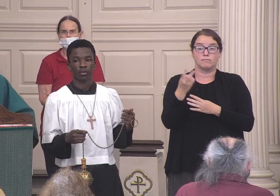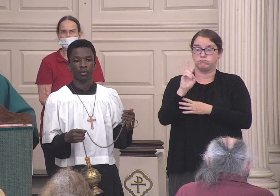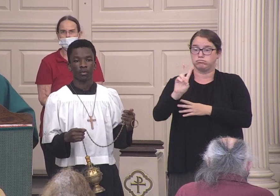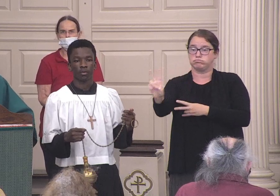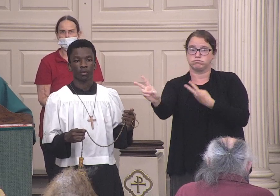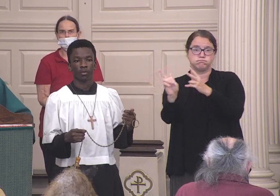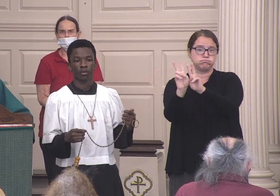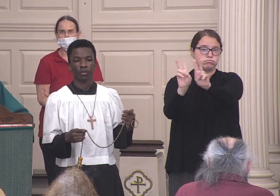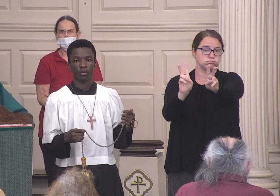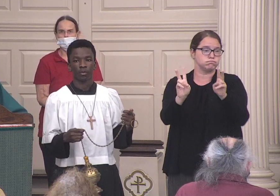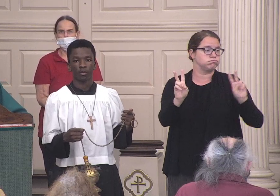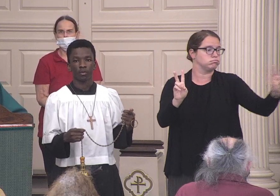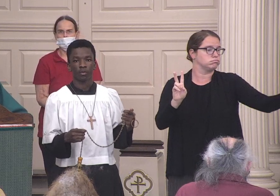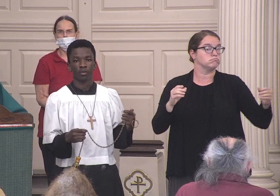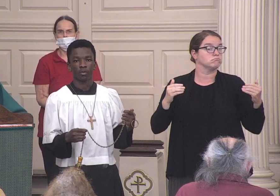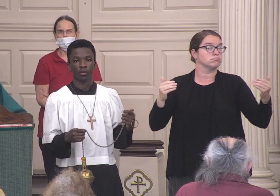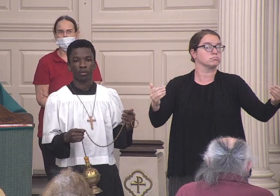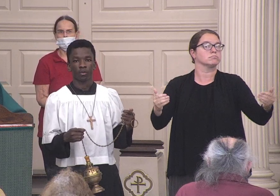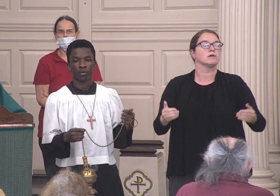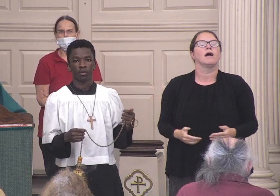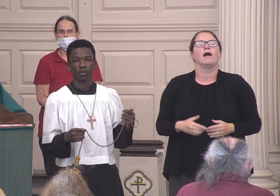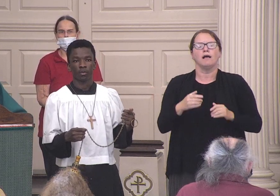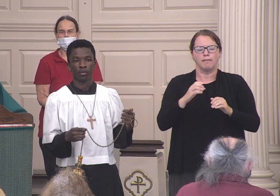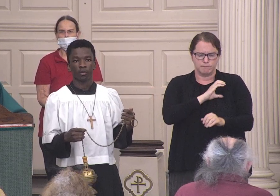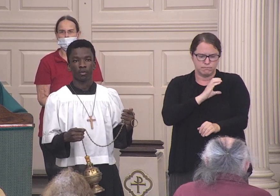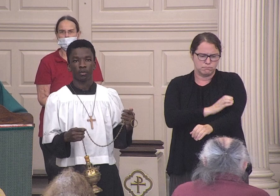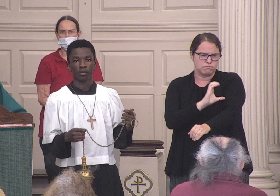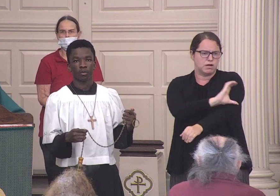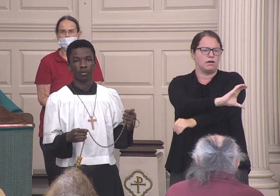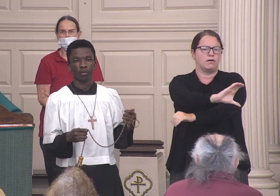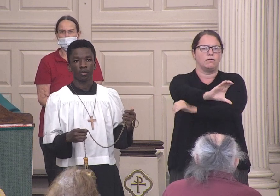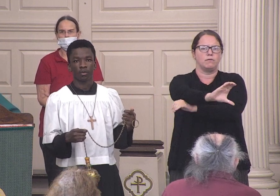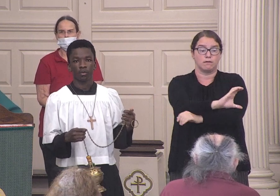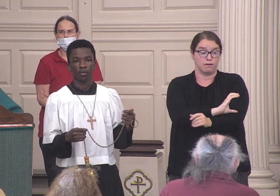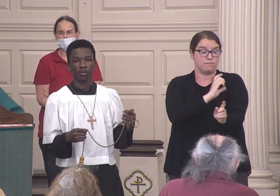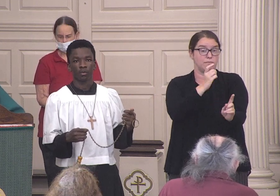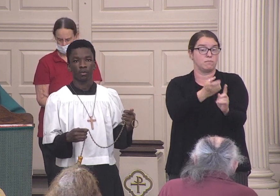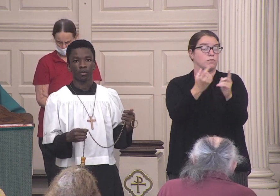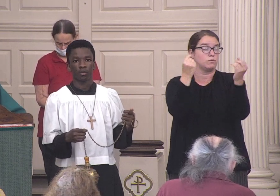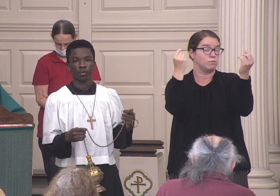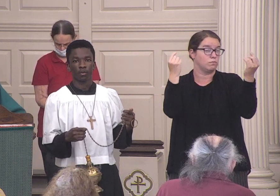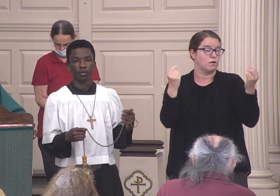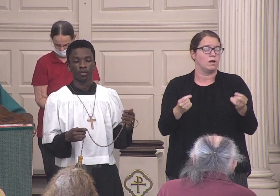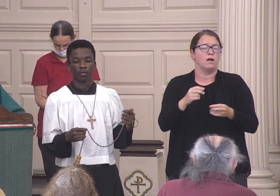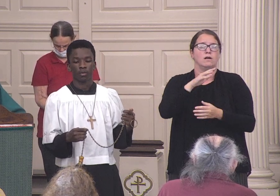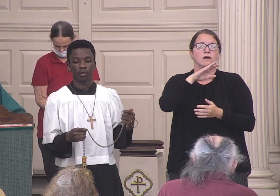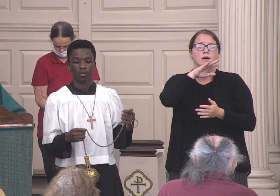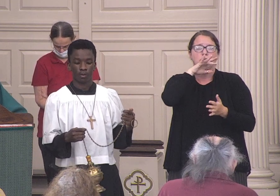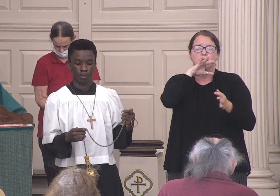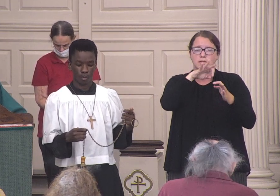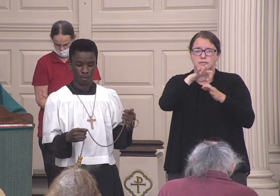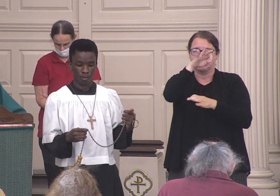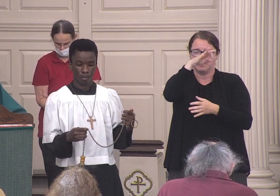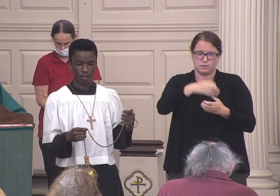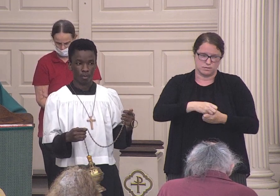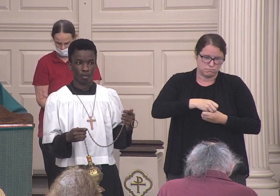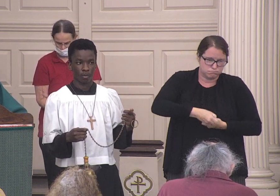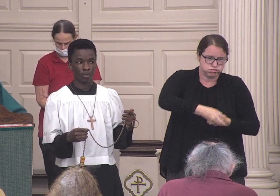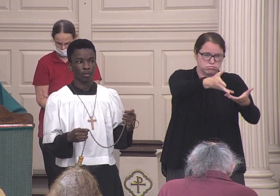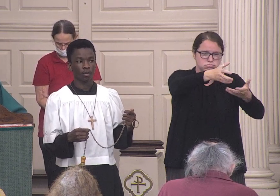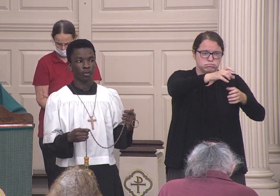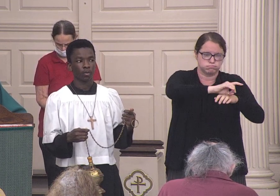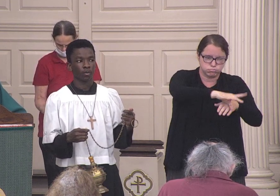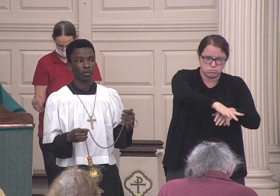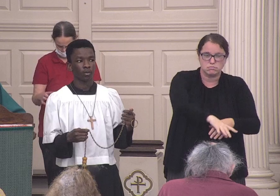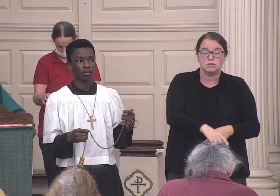authority over unclean spirits. He instructed them to take nothing for the journey but